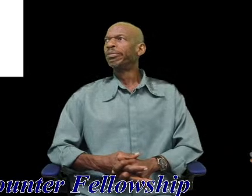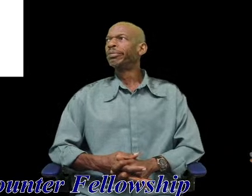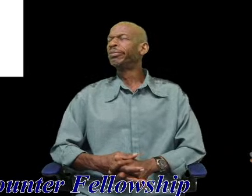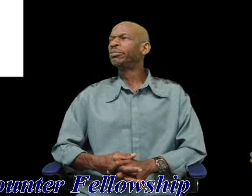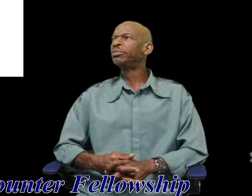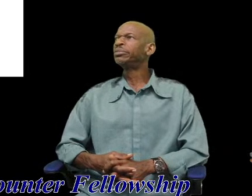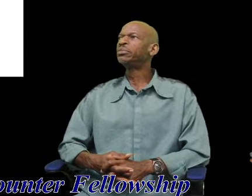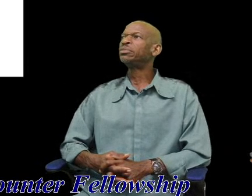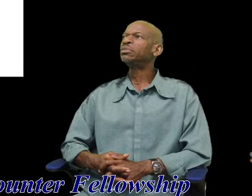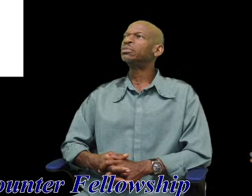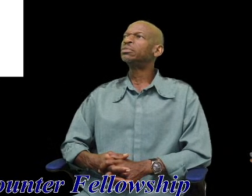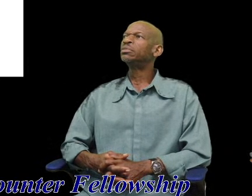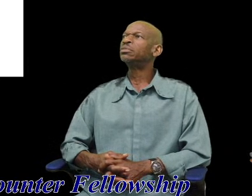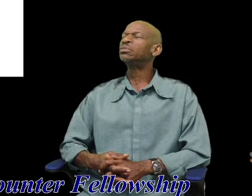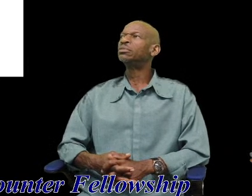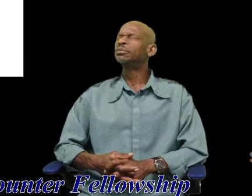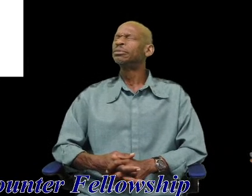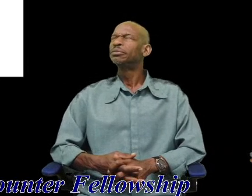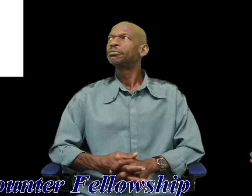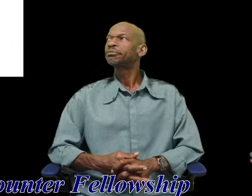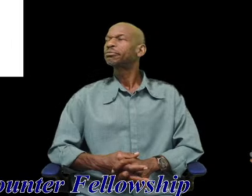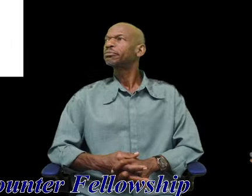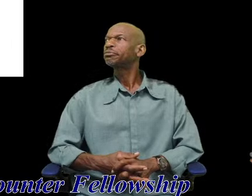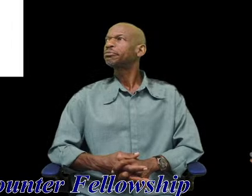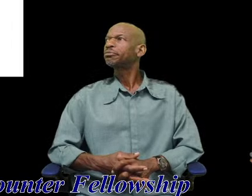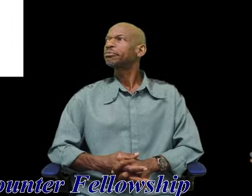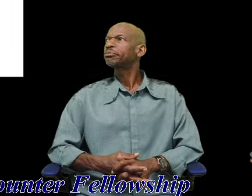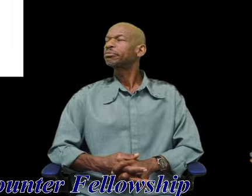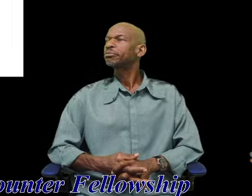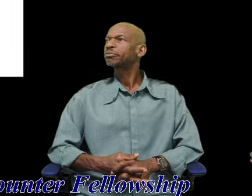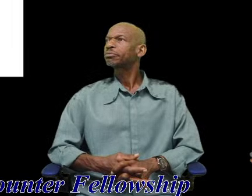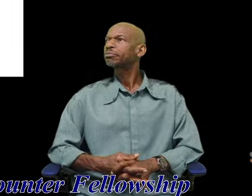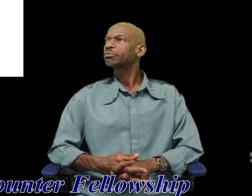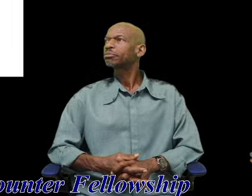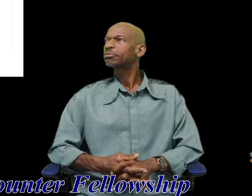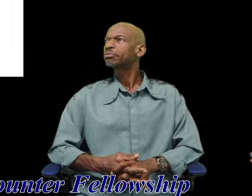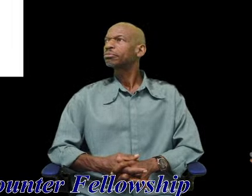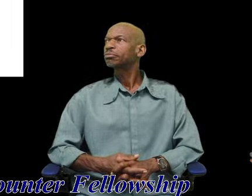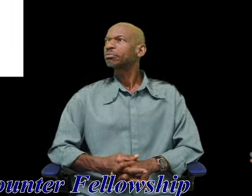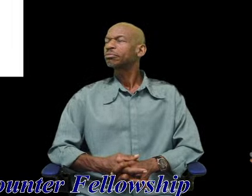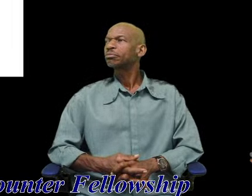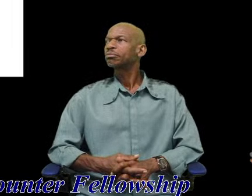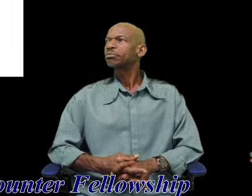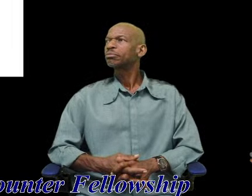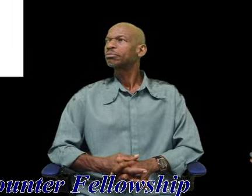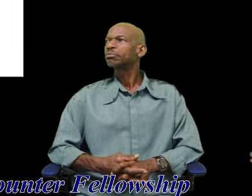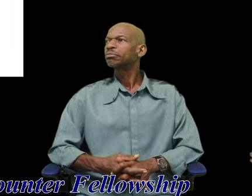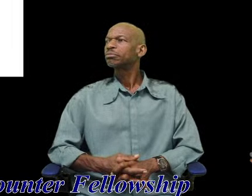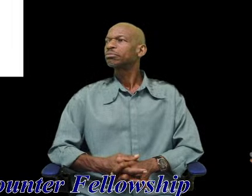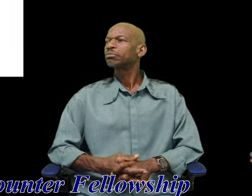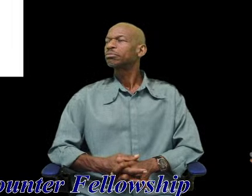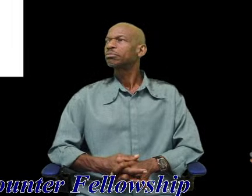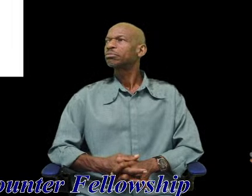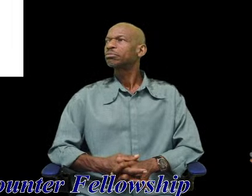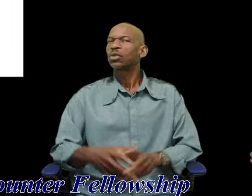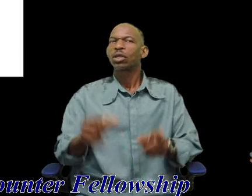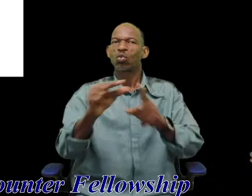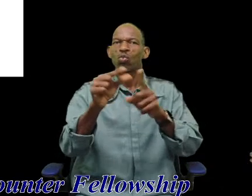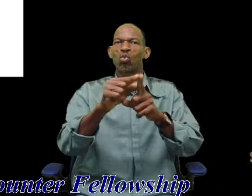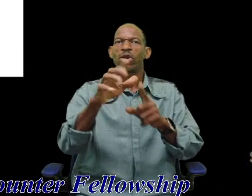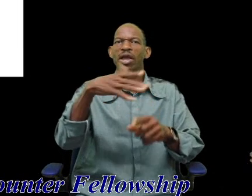So we're continuing, and the next one after the boy was the cat. So we have,